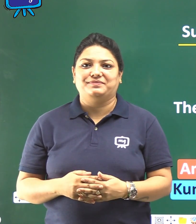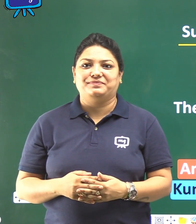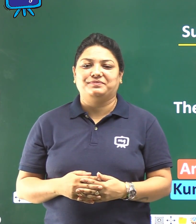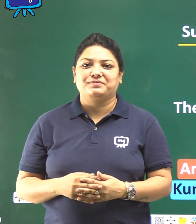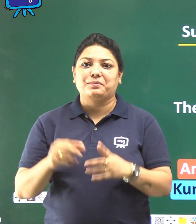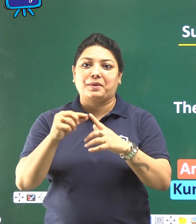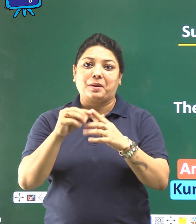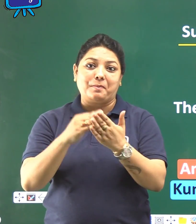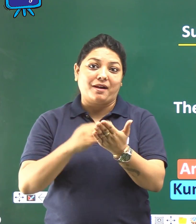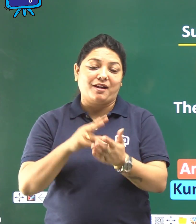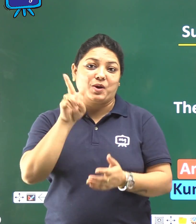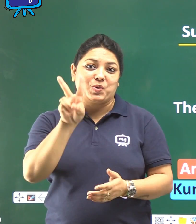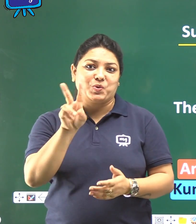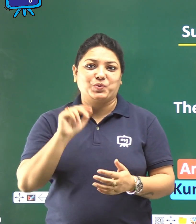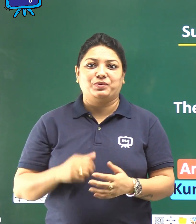Part 2.